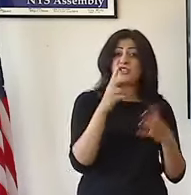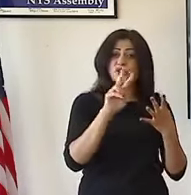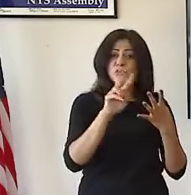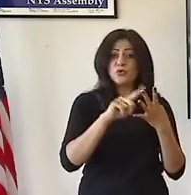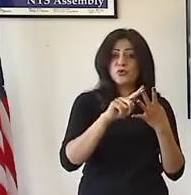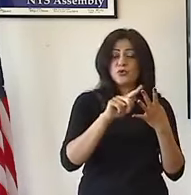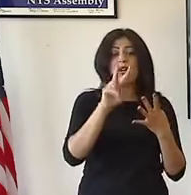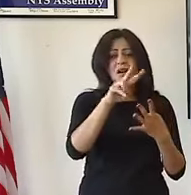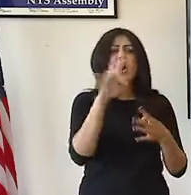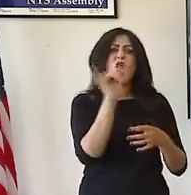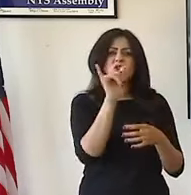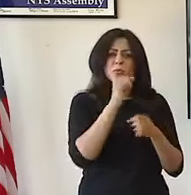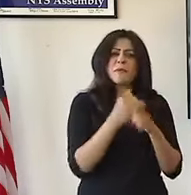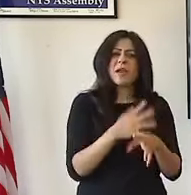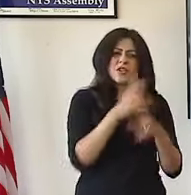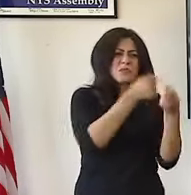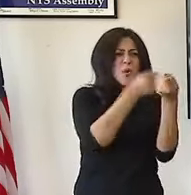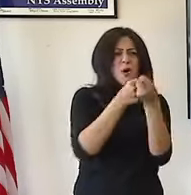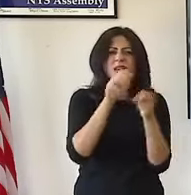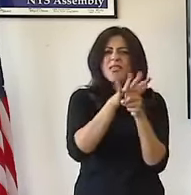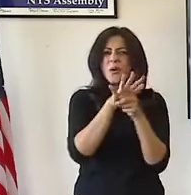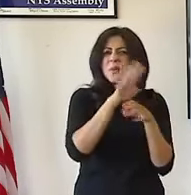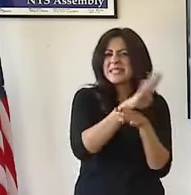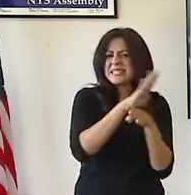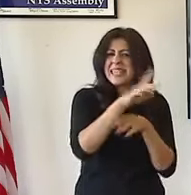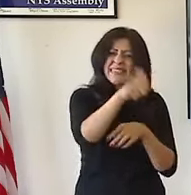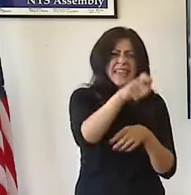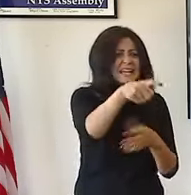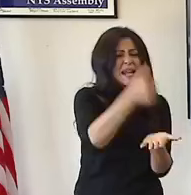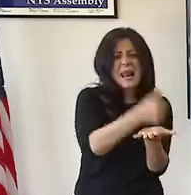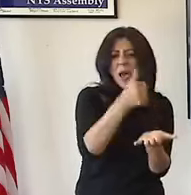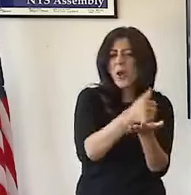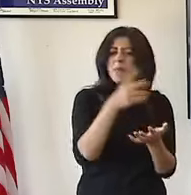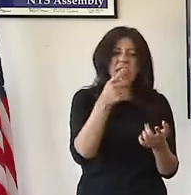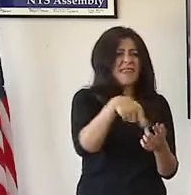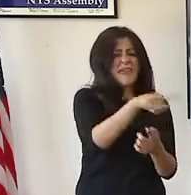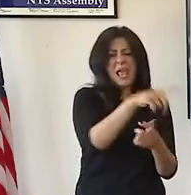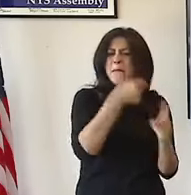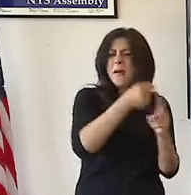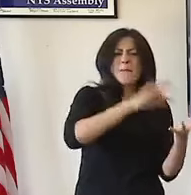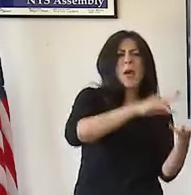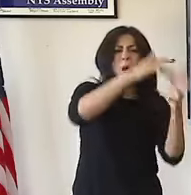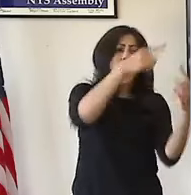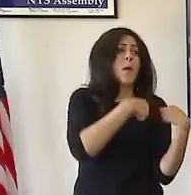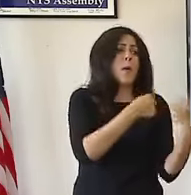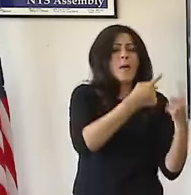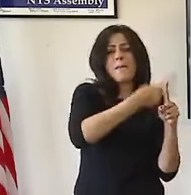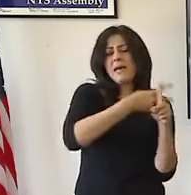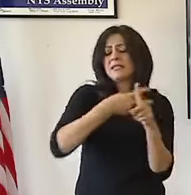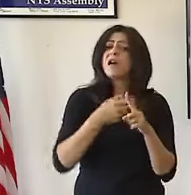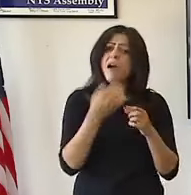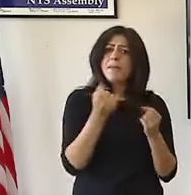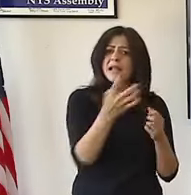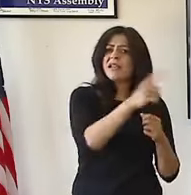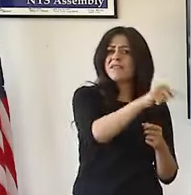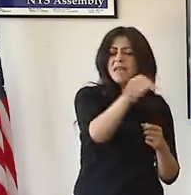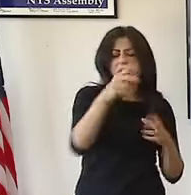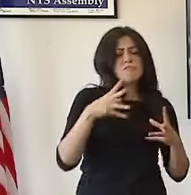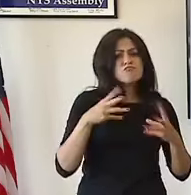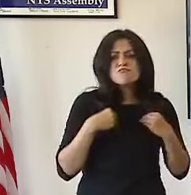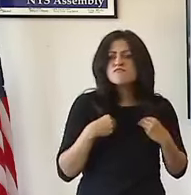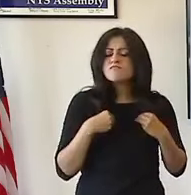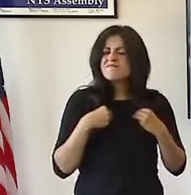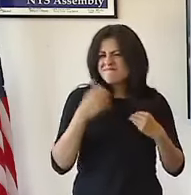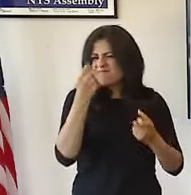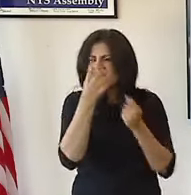Local businesses need our help now more than ever. They have taken a hit, and they've done it, many willingly. Most